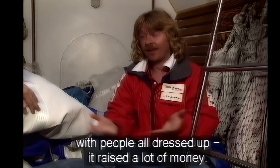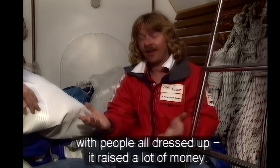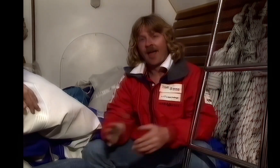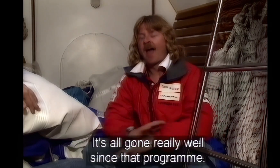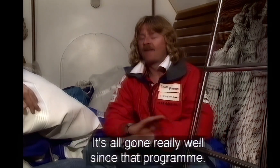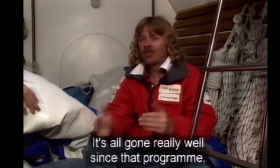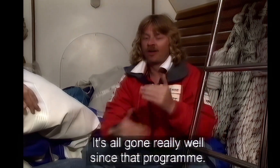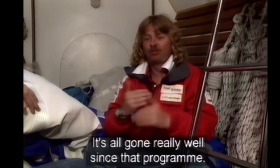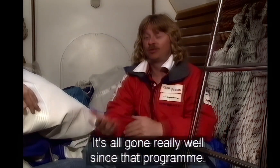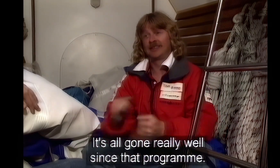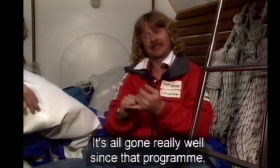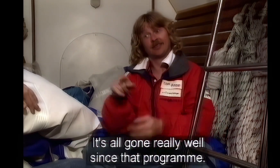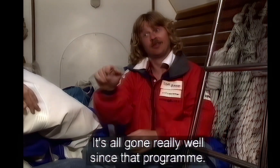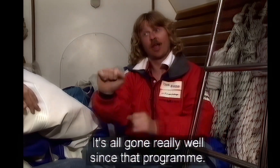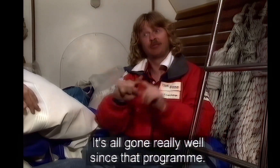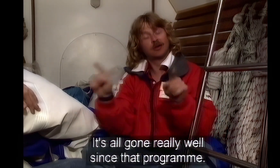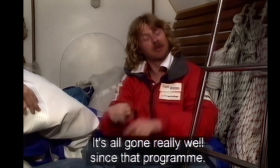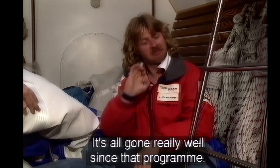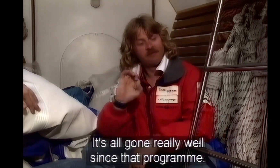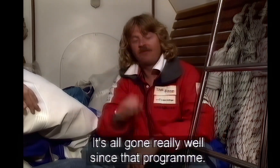It's all gone really well since that programme.